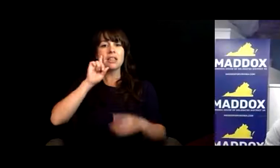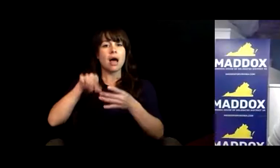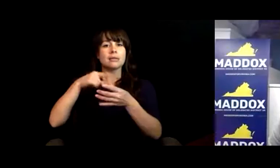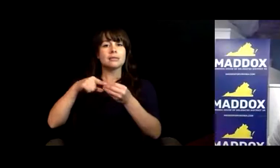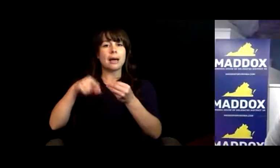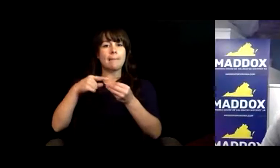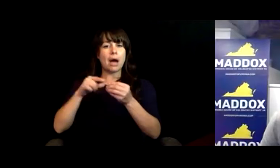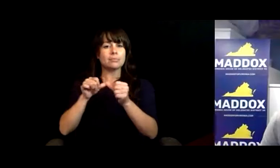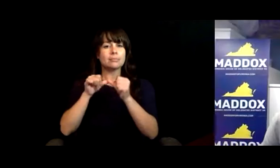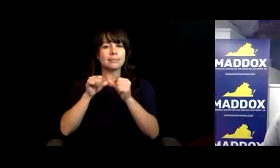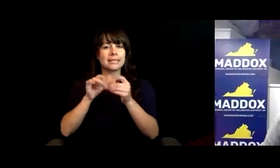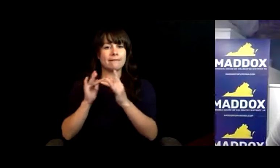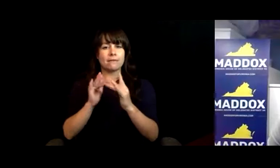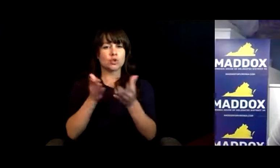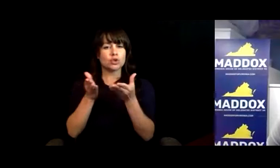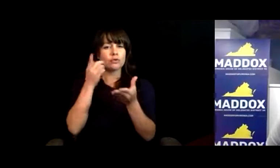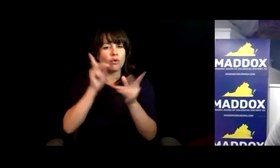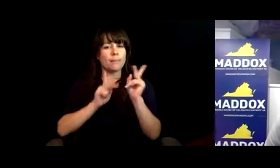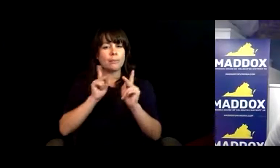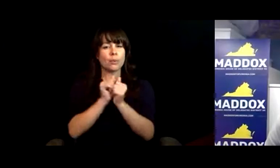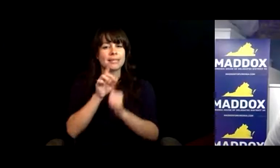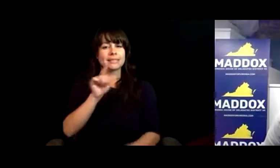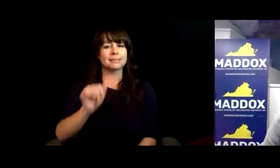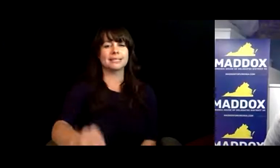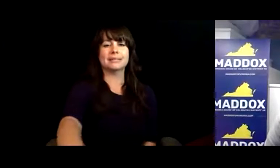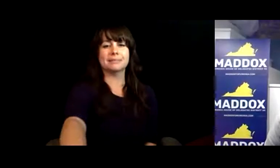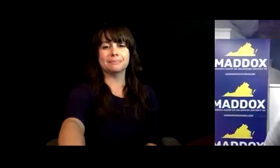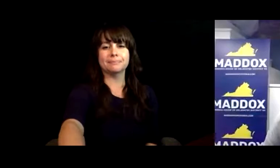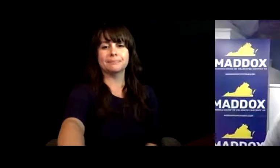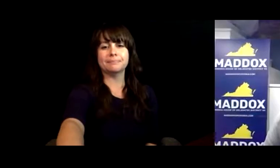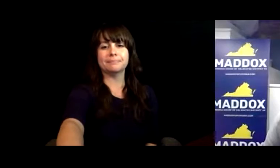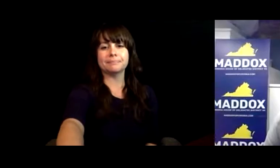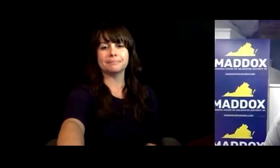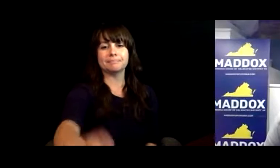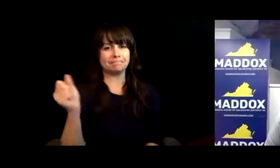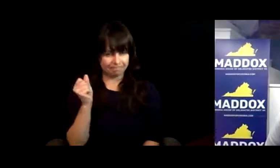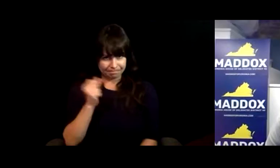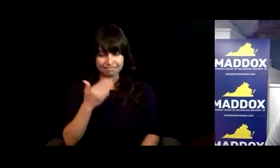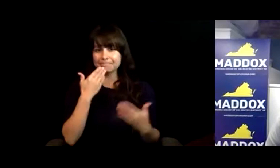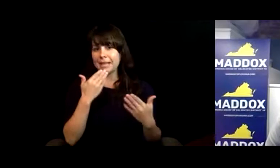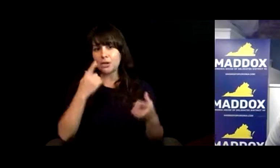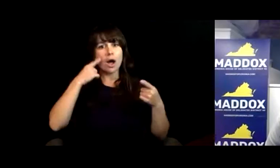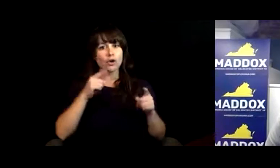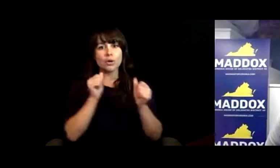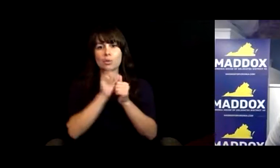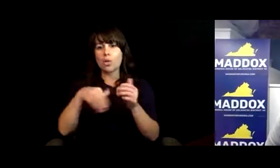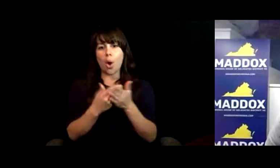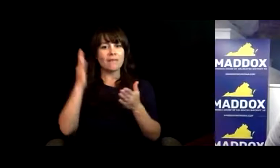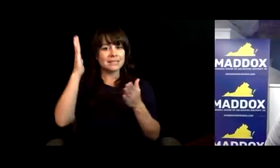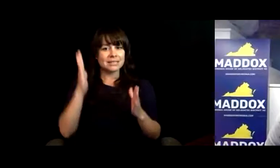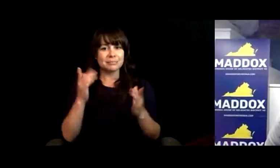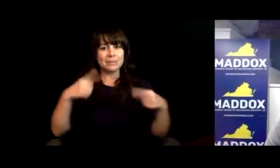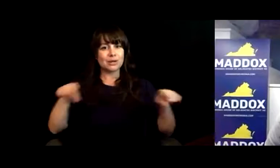folks with disabilities. Thank you. I am in agreement with the other speakers. I think that we